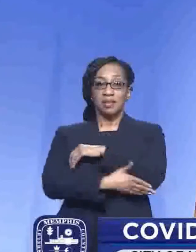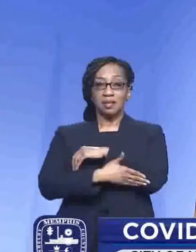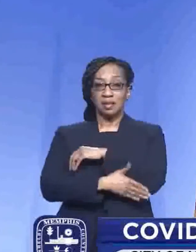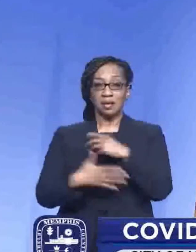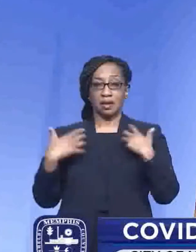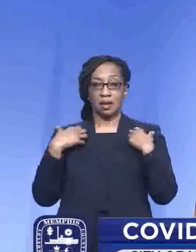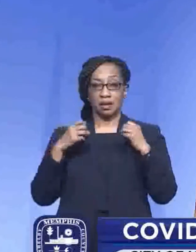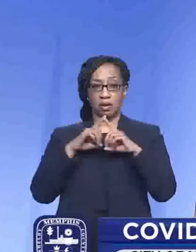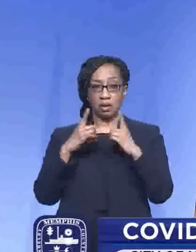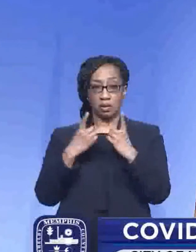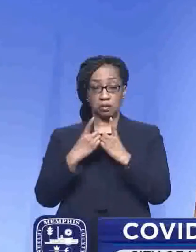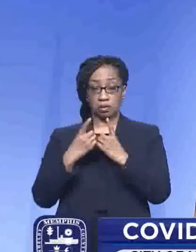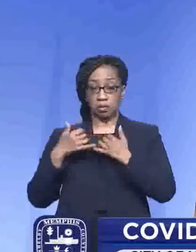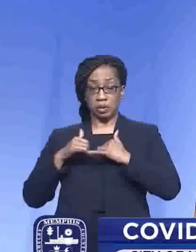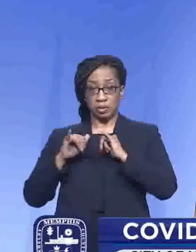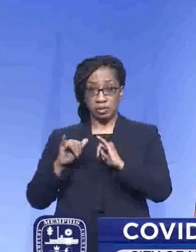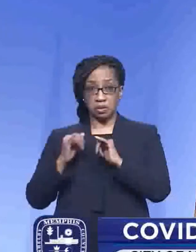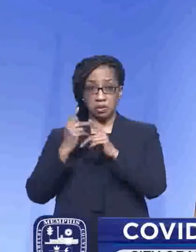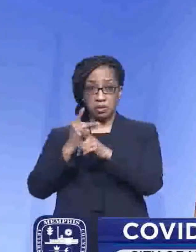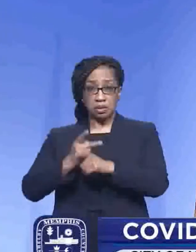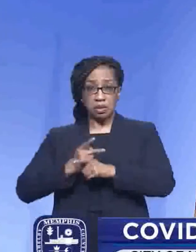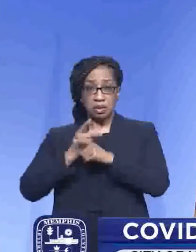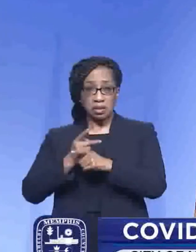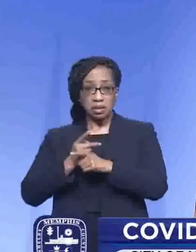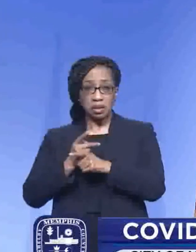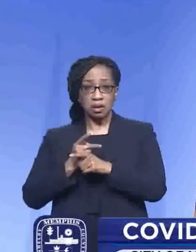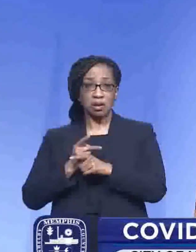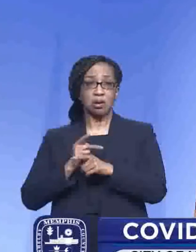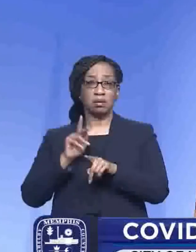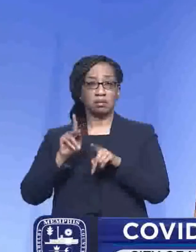in charge of public health decisions,